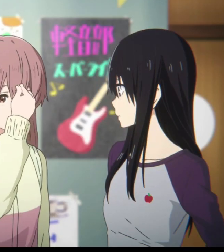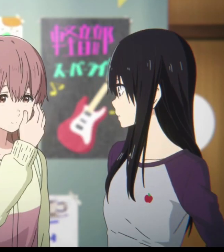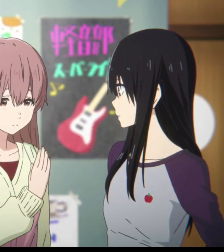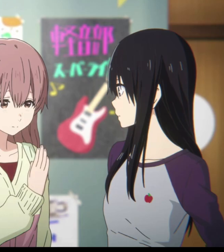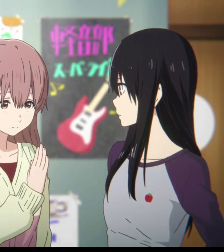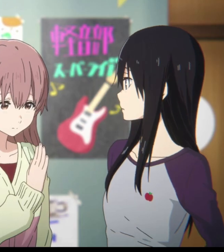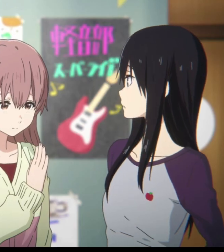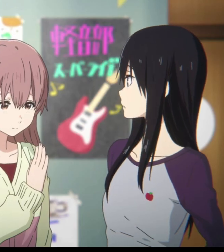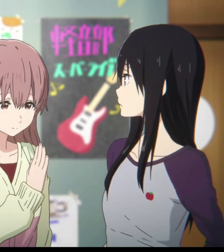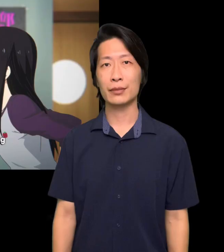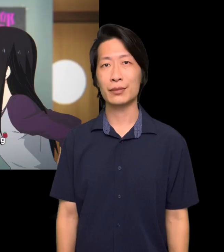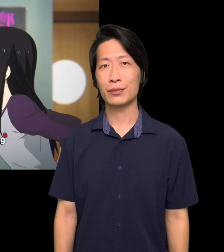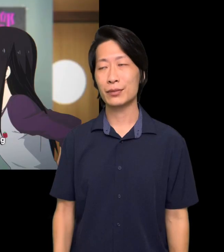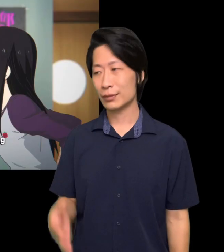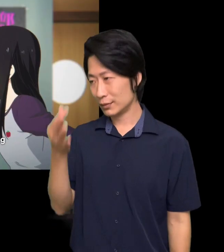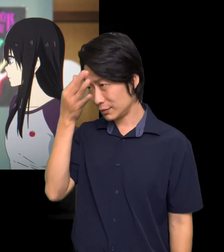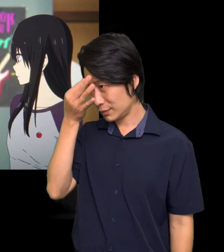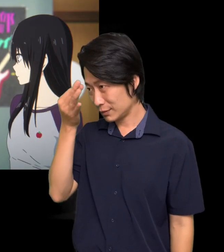Sumimasen.